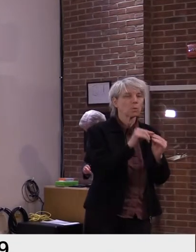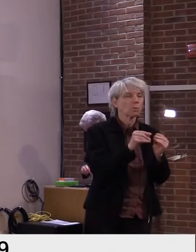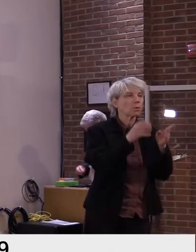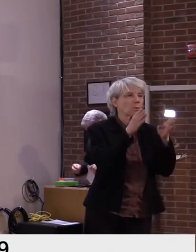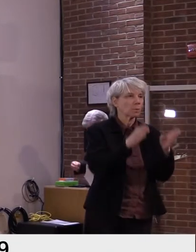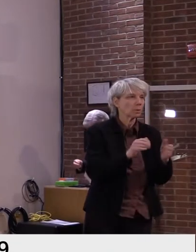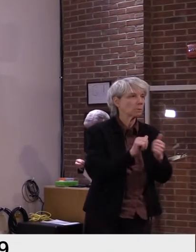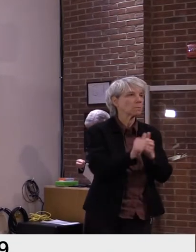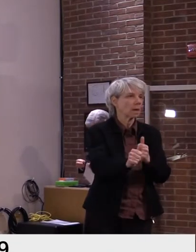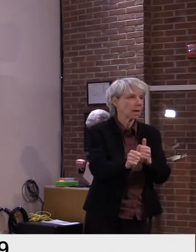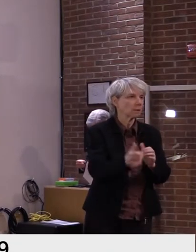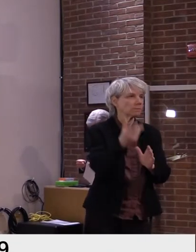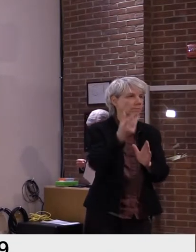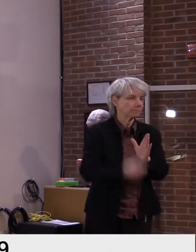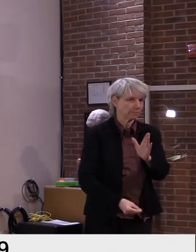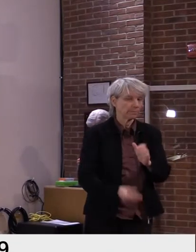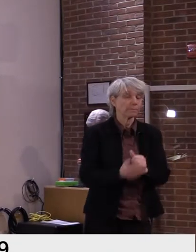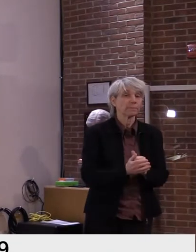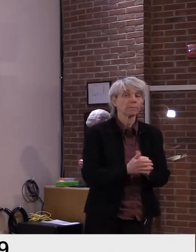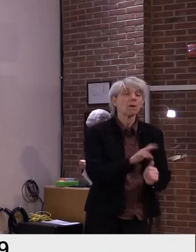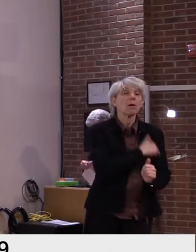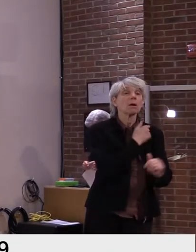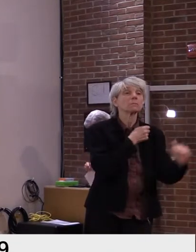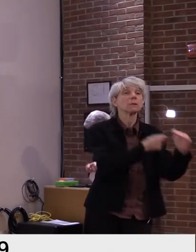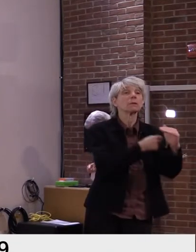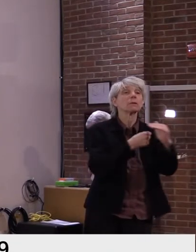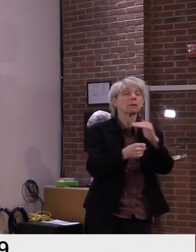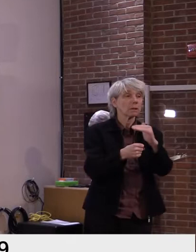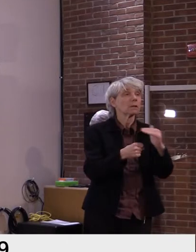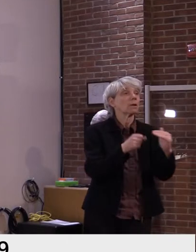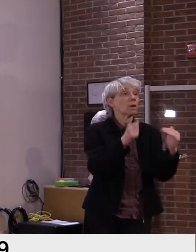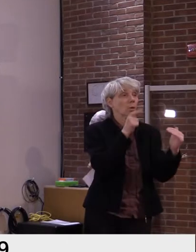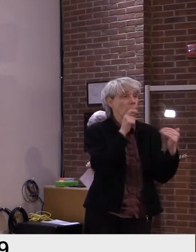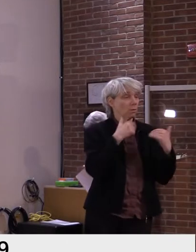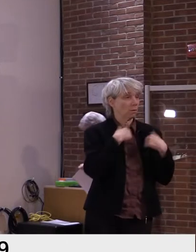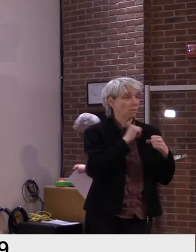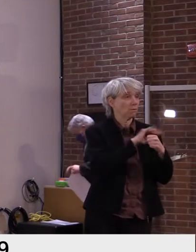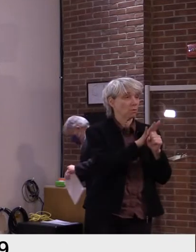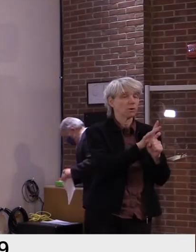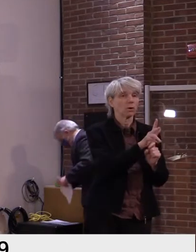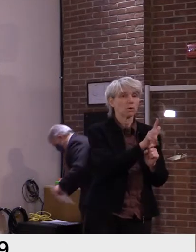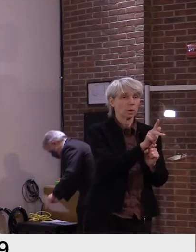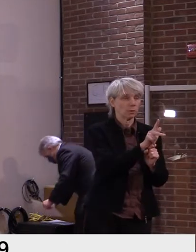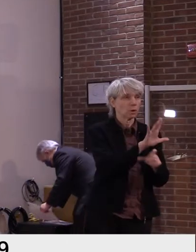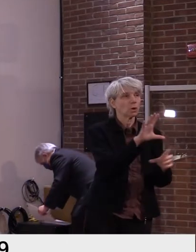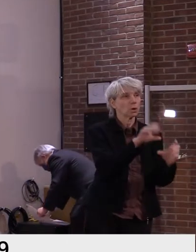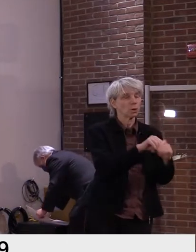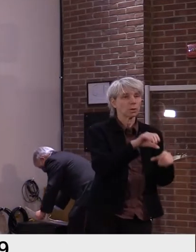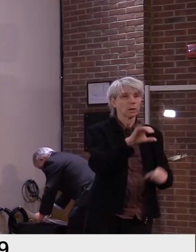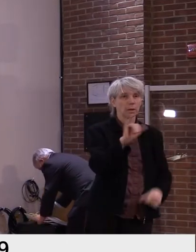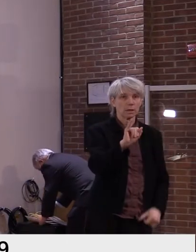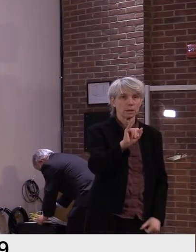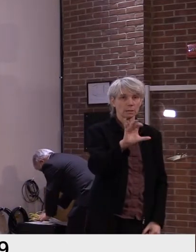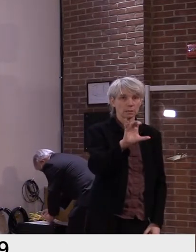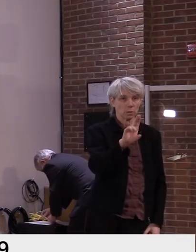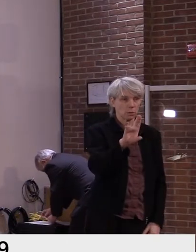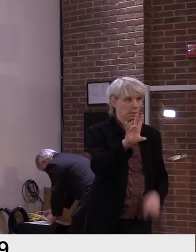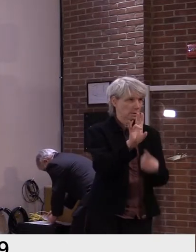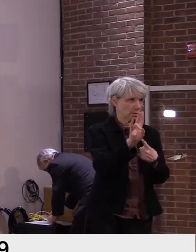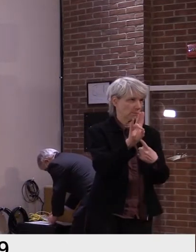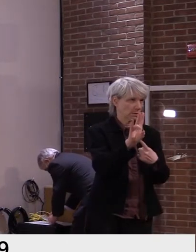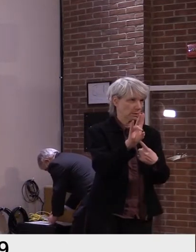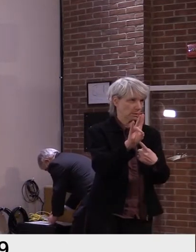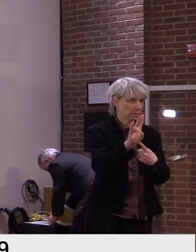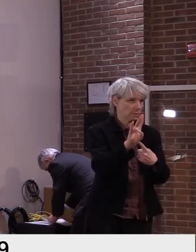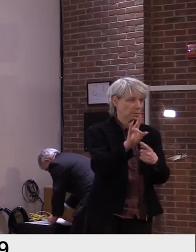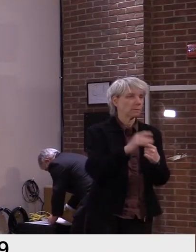are 23 people in the hospital with COVID-19, including 7 in the ICU. These numbers